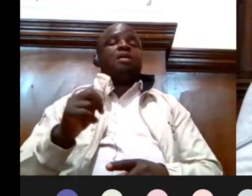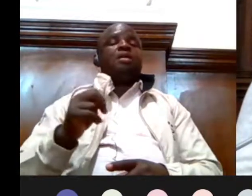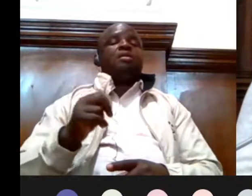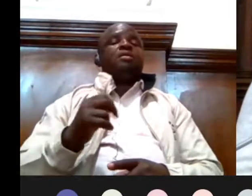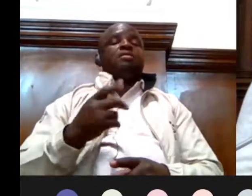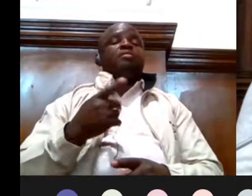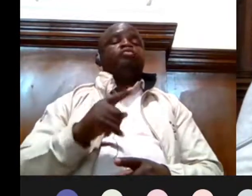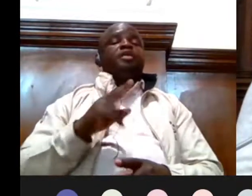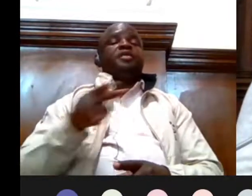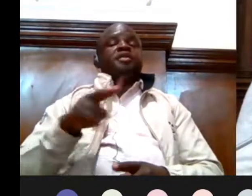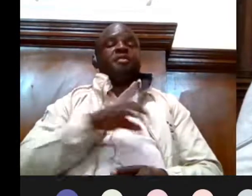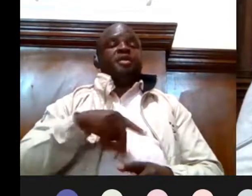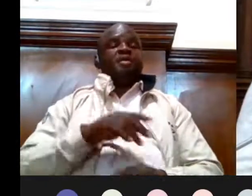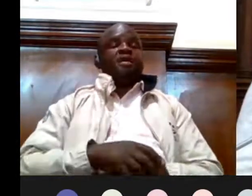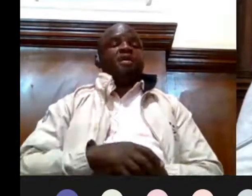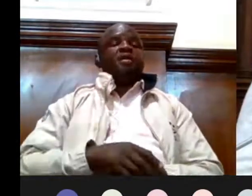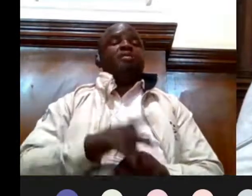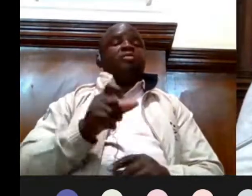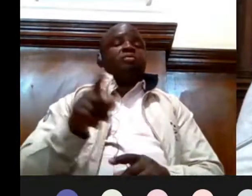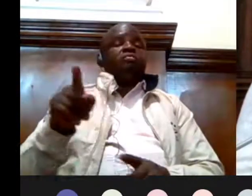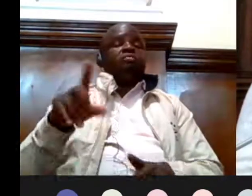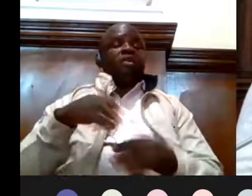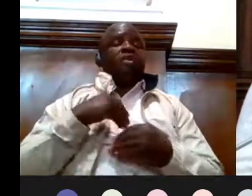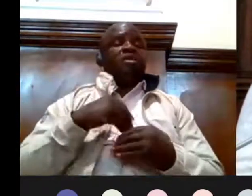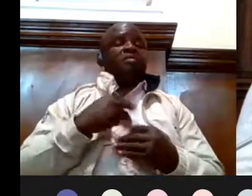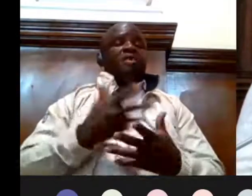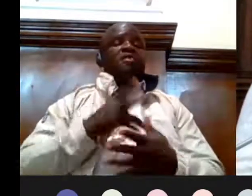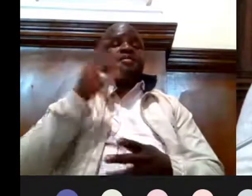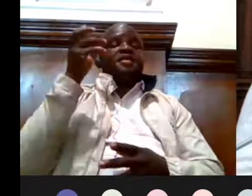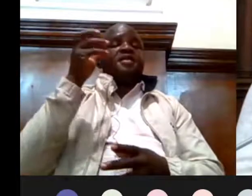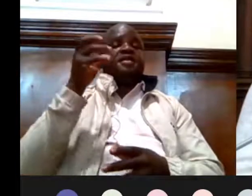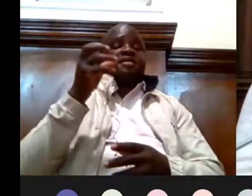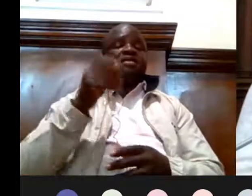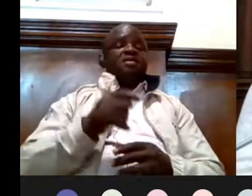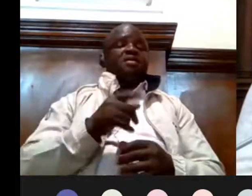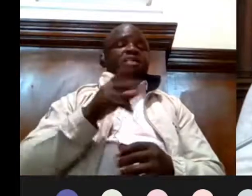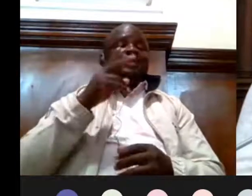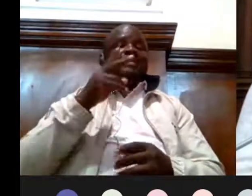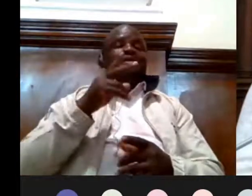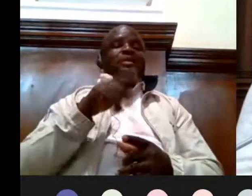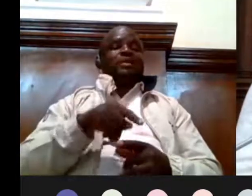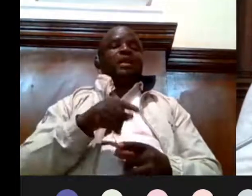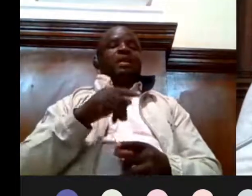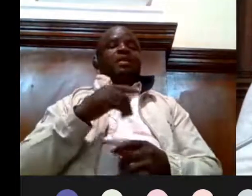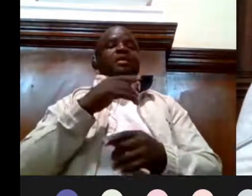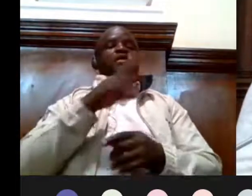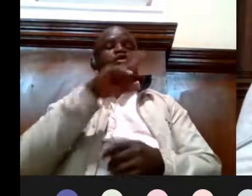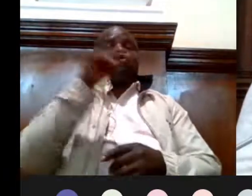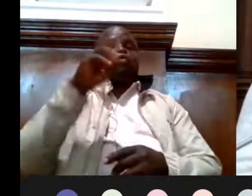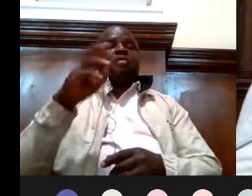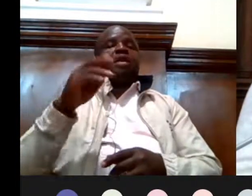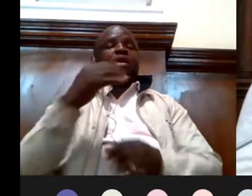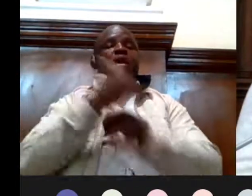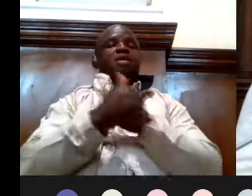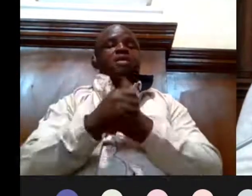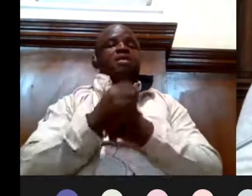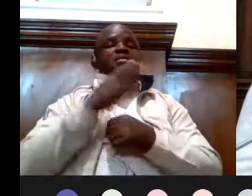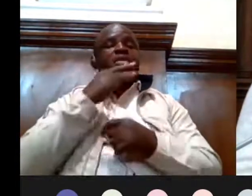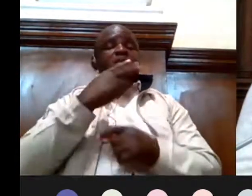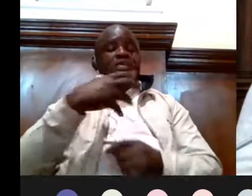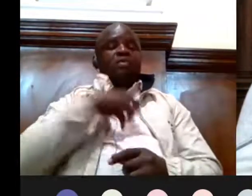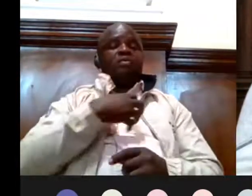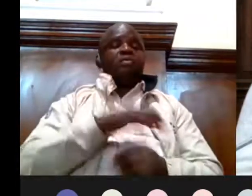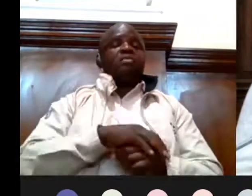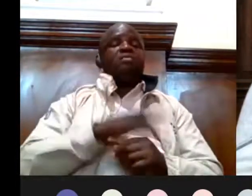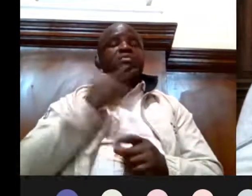still believe that the Free State is Zuma country and it belongs to him? Go check history, because that's exactly what you sang